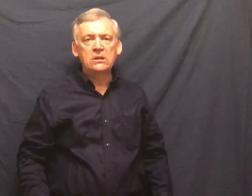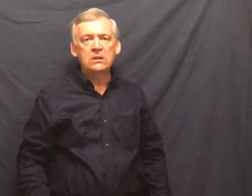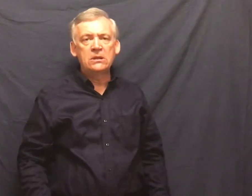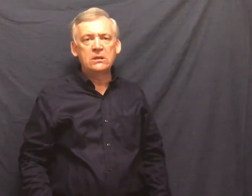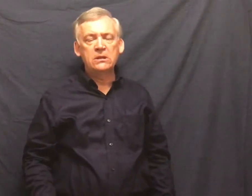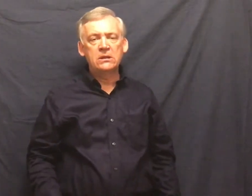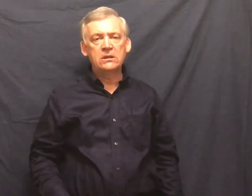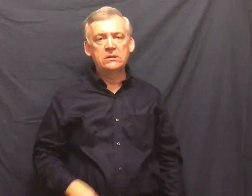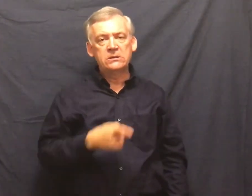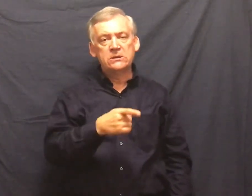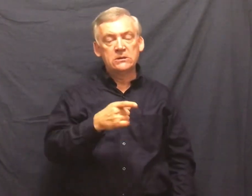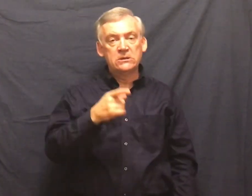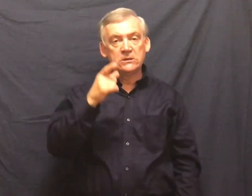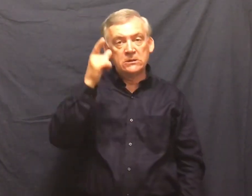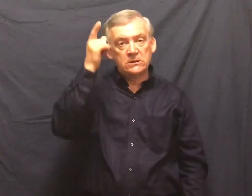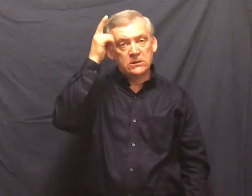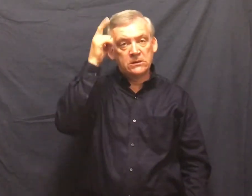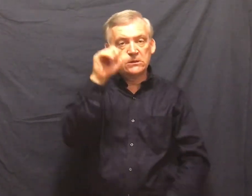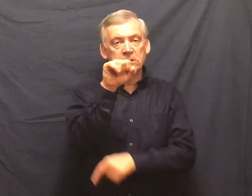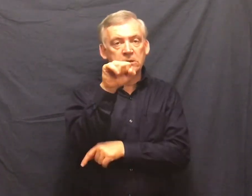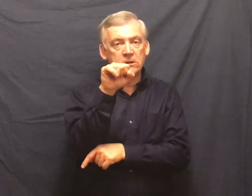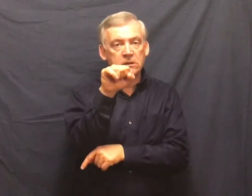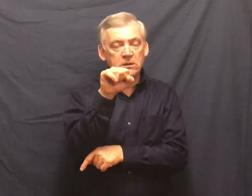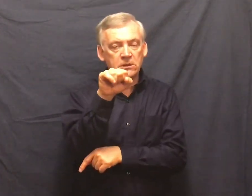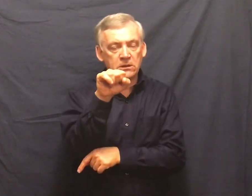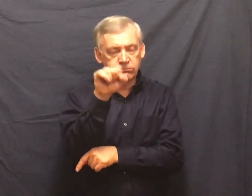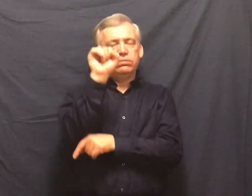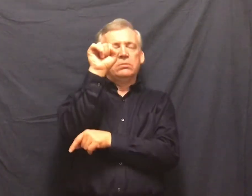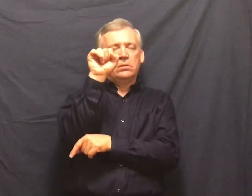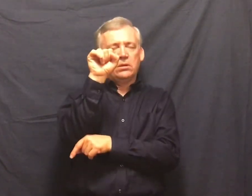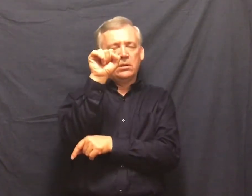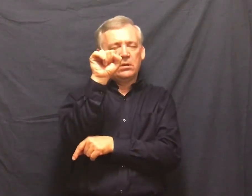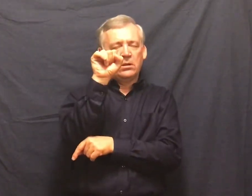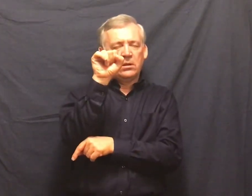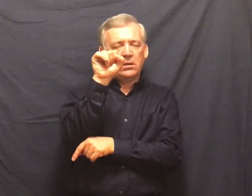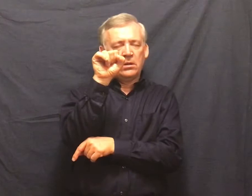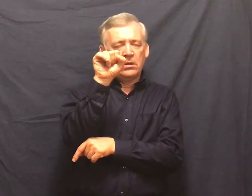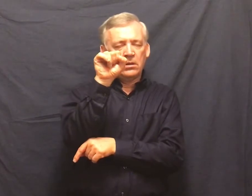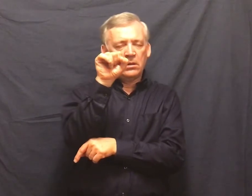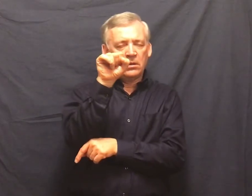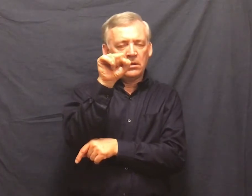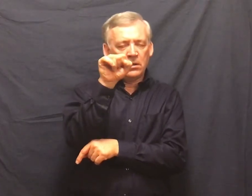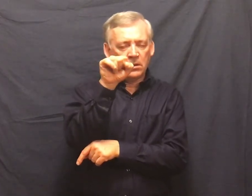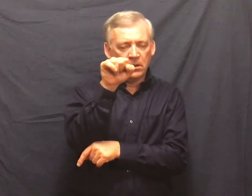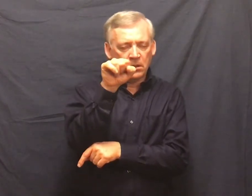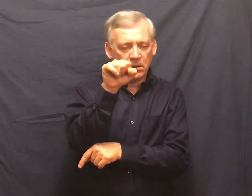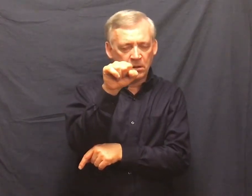Lenny jarred and then settled slowly forward to the sand, and he lay without quivering.